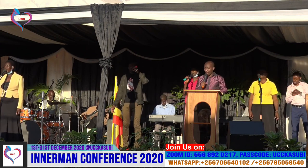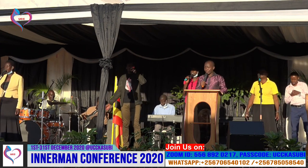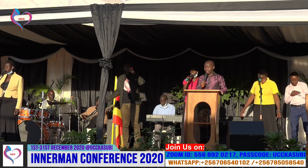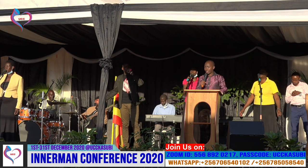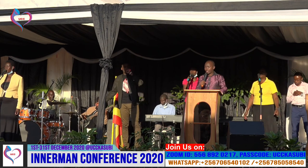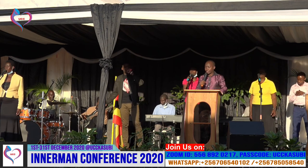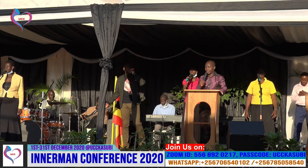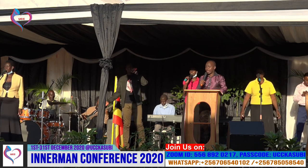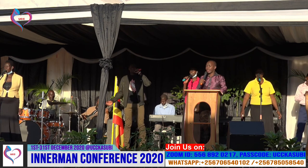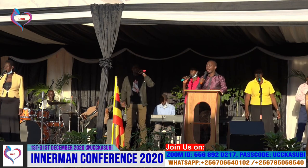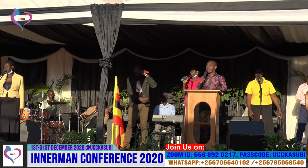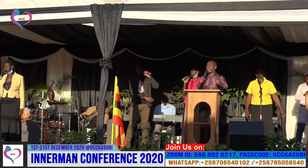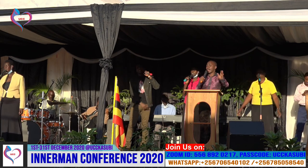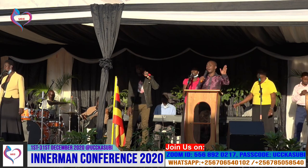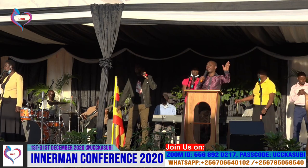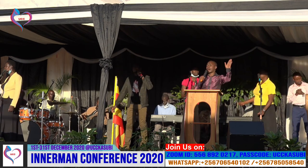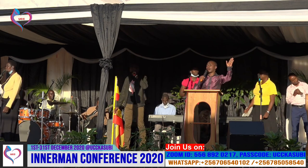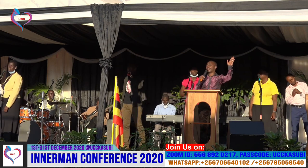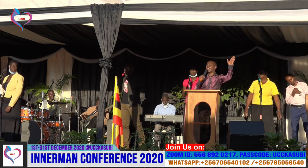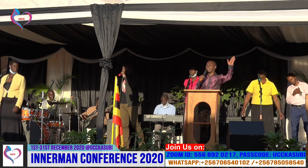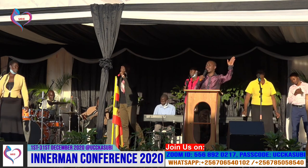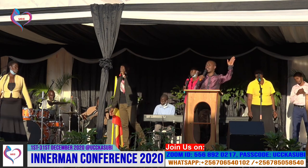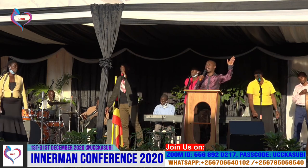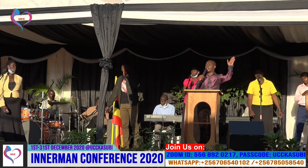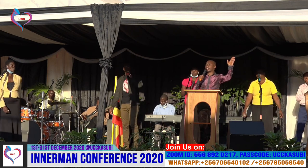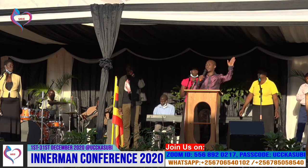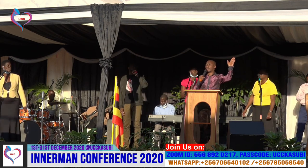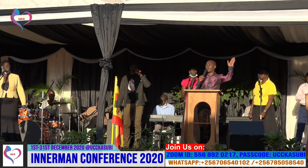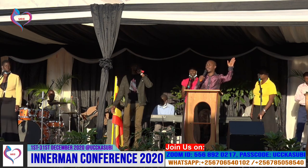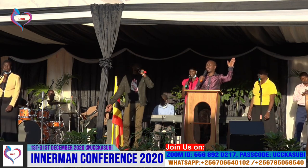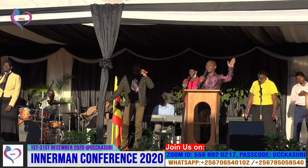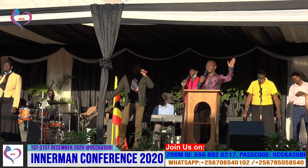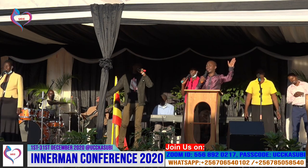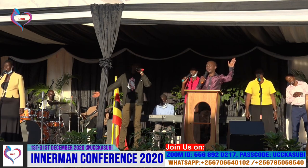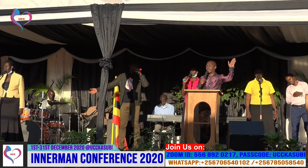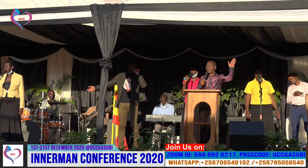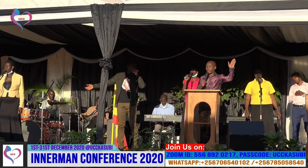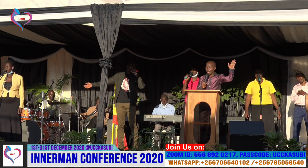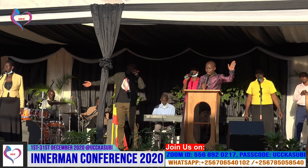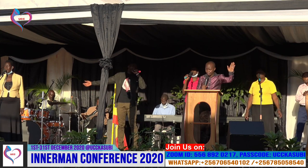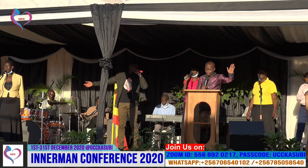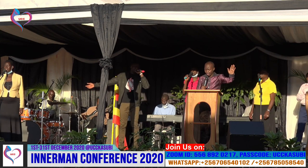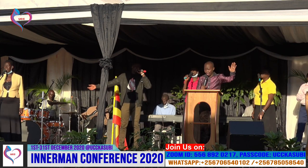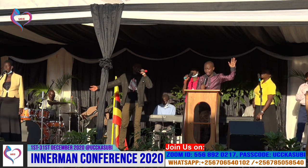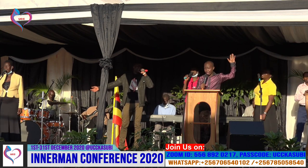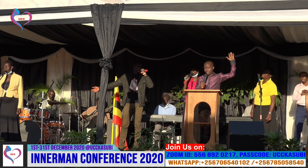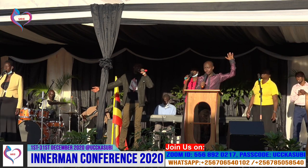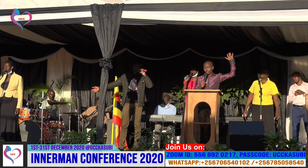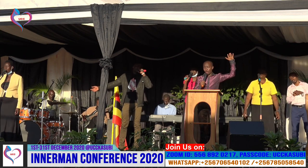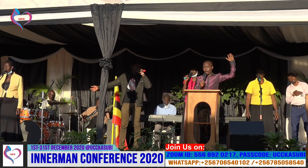manye tuwole. Nyamba manye tuwole. Nyamba